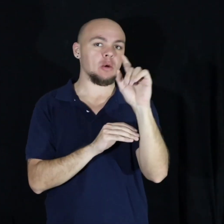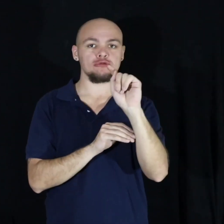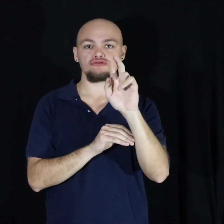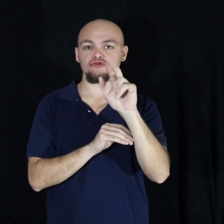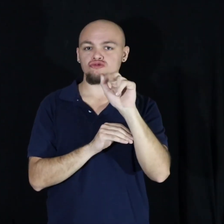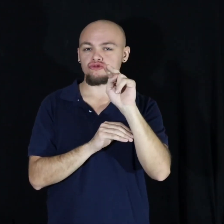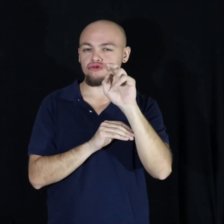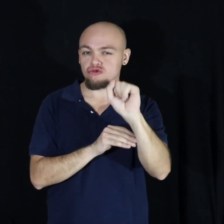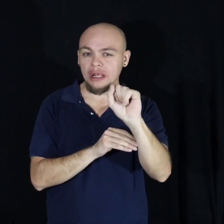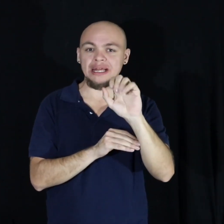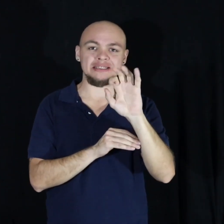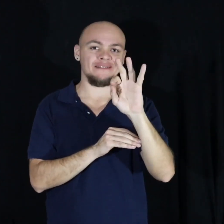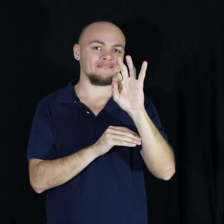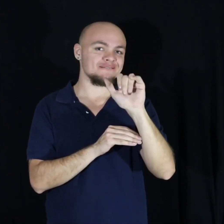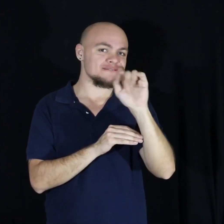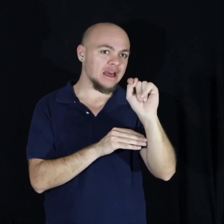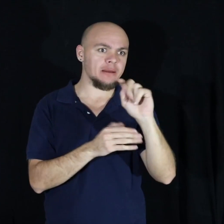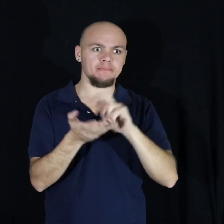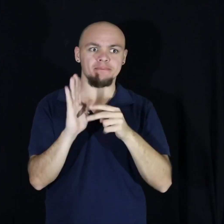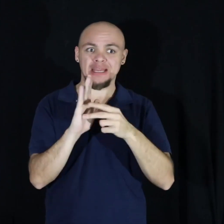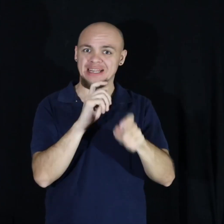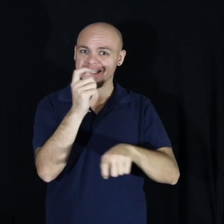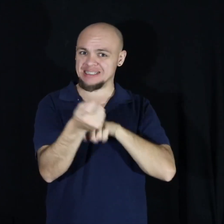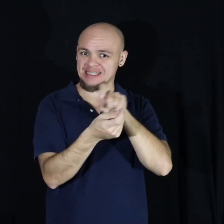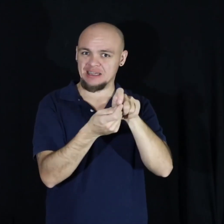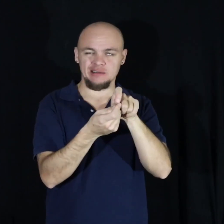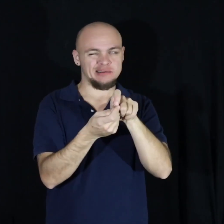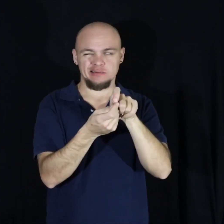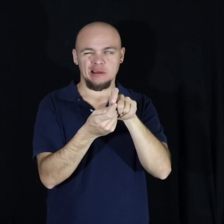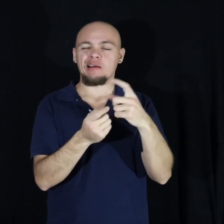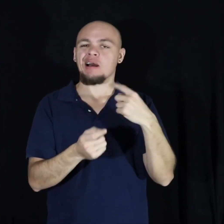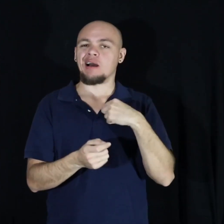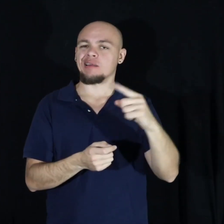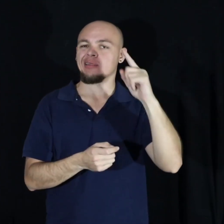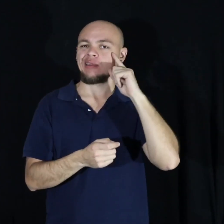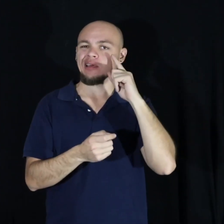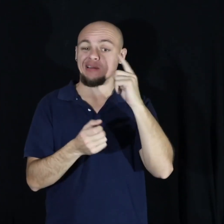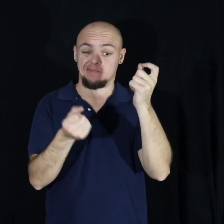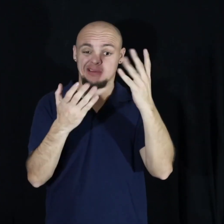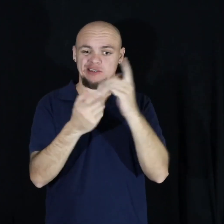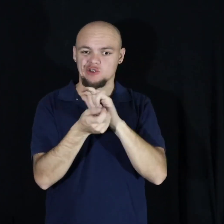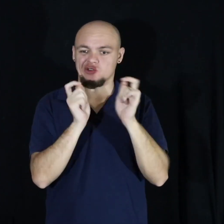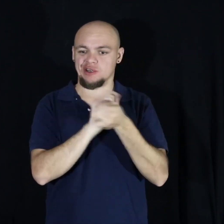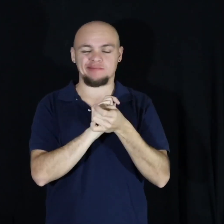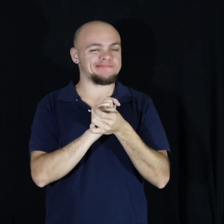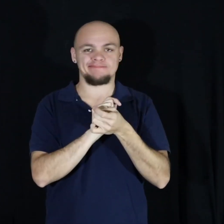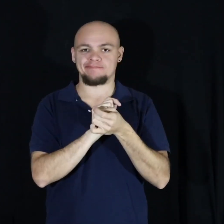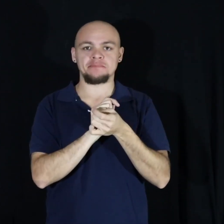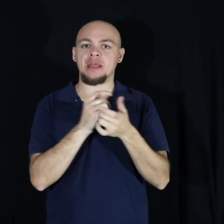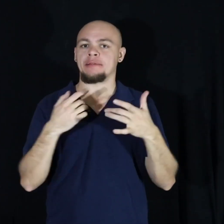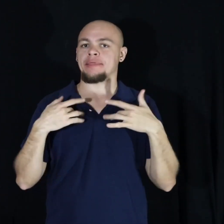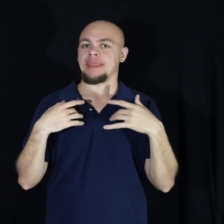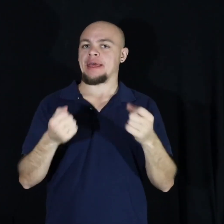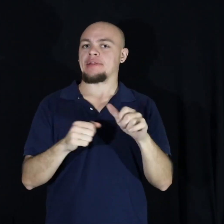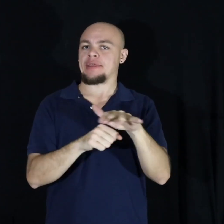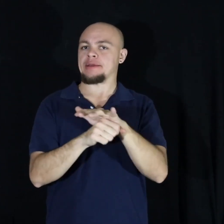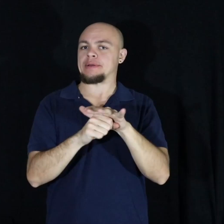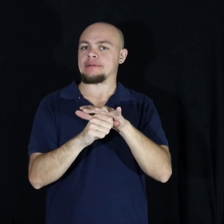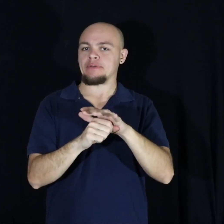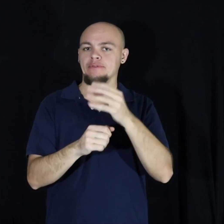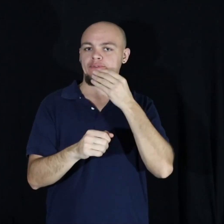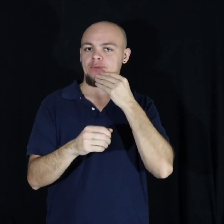to mean. You see, I worry that not much has changed. Walk through the health section of a grocery